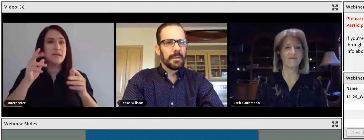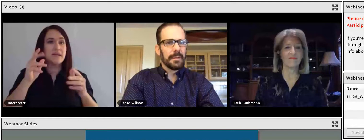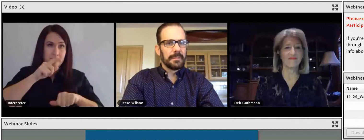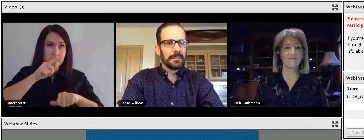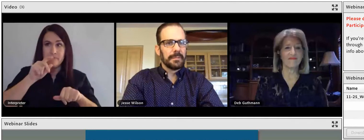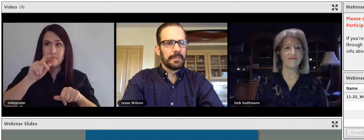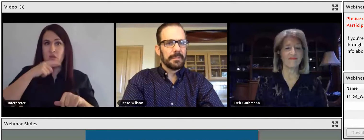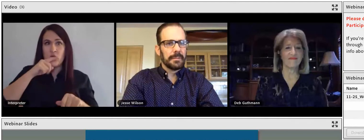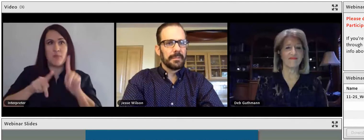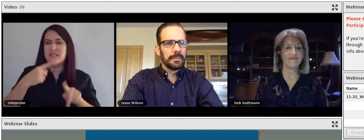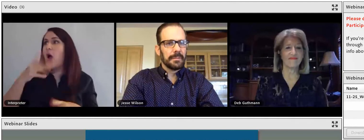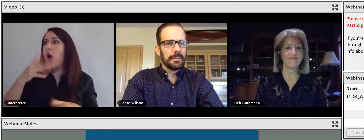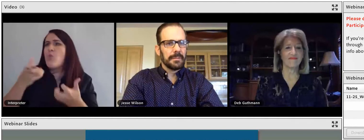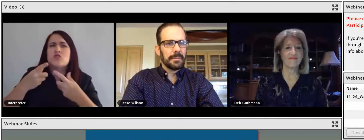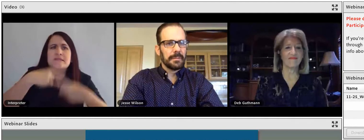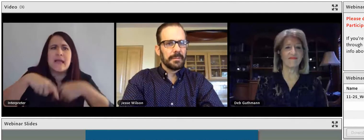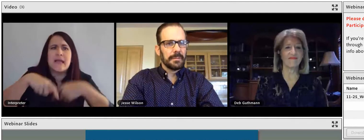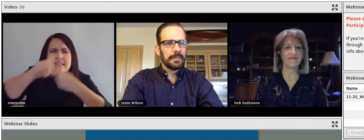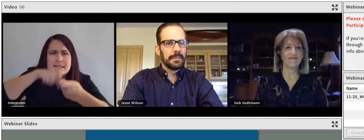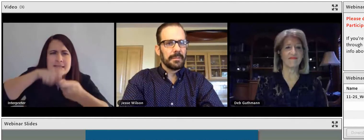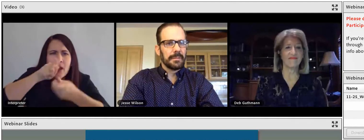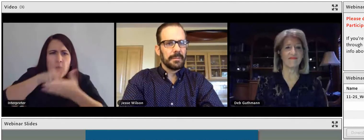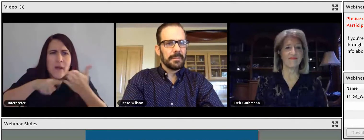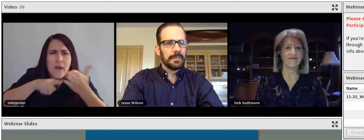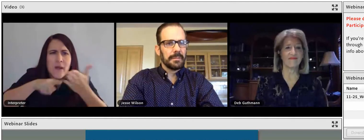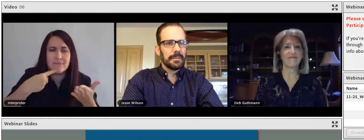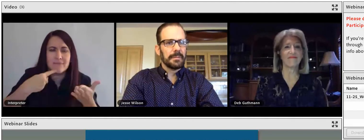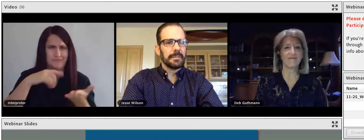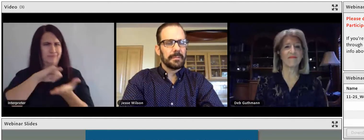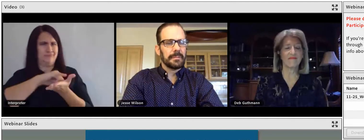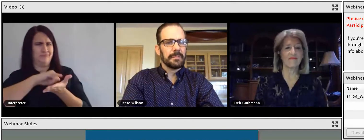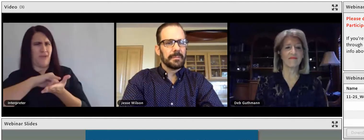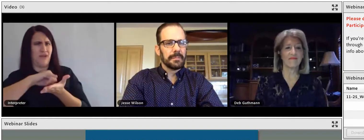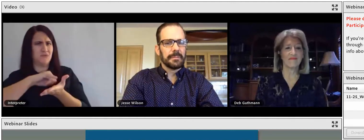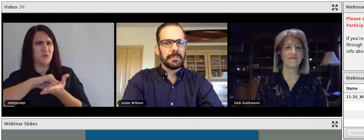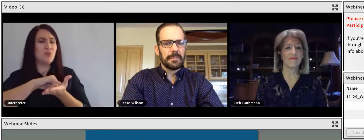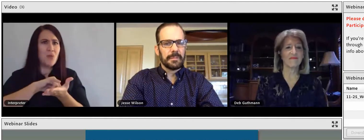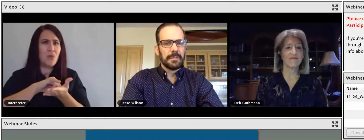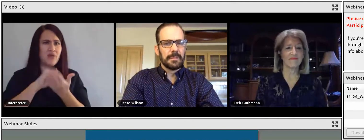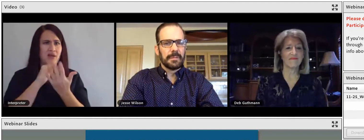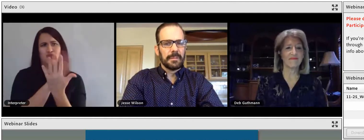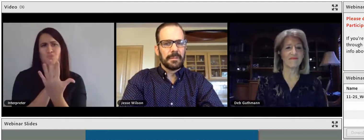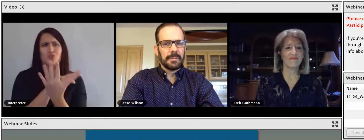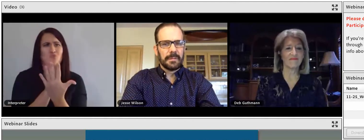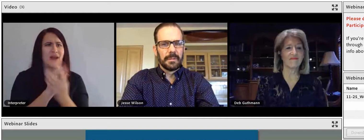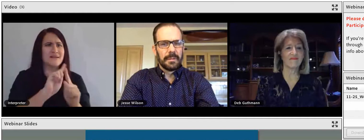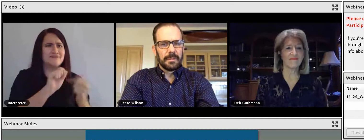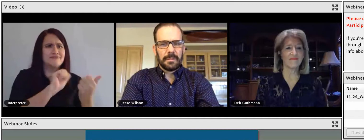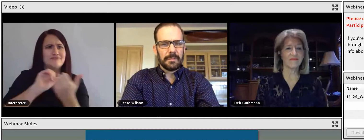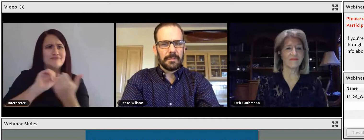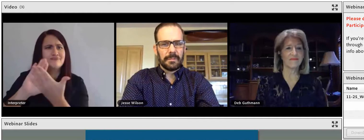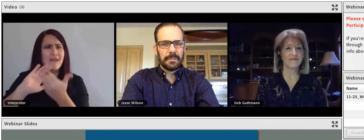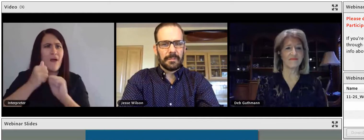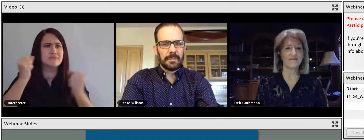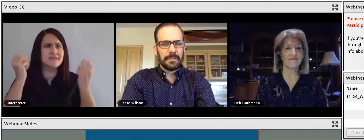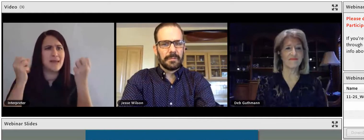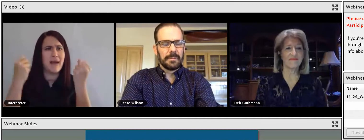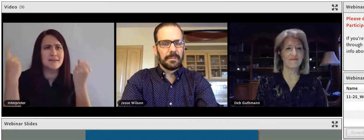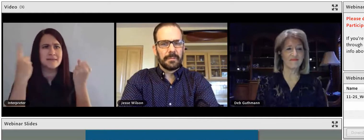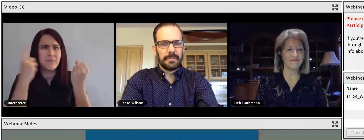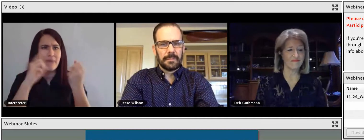you to sign exactly what I'm saying, and that's impossible. There's a wide range of ways to sign something and ways that that can